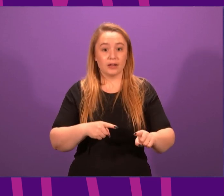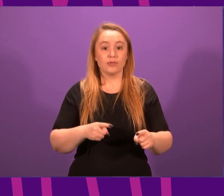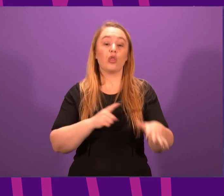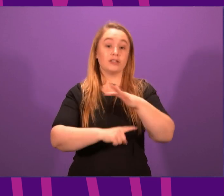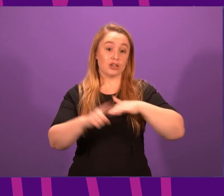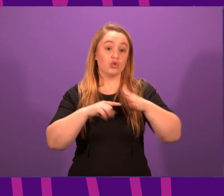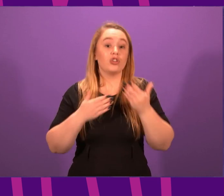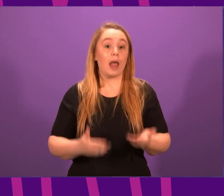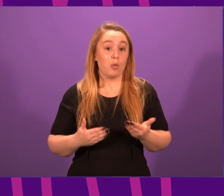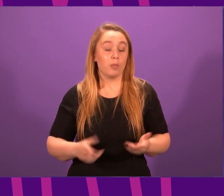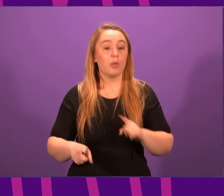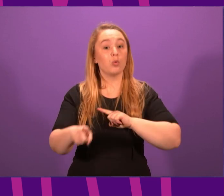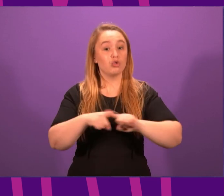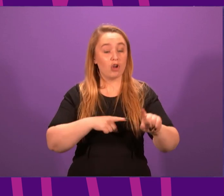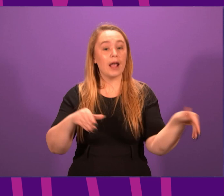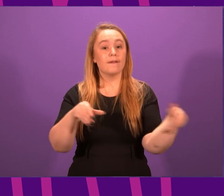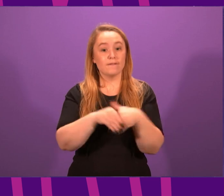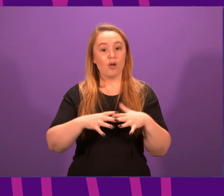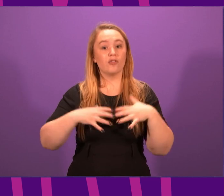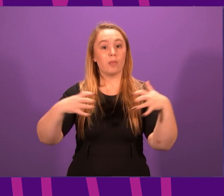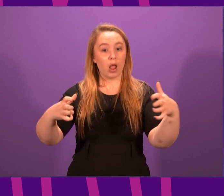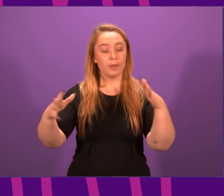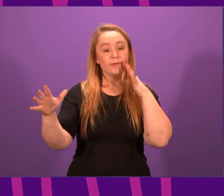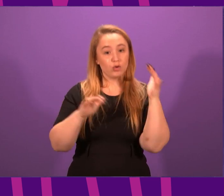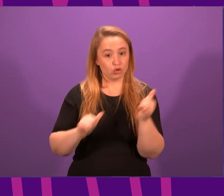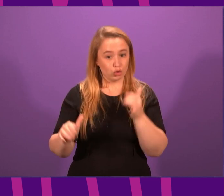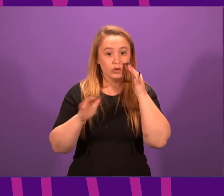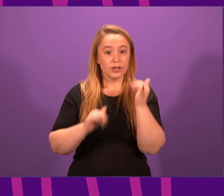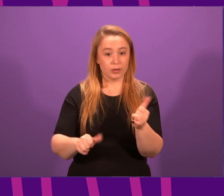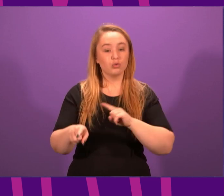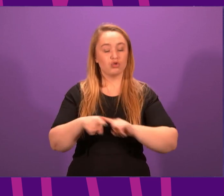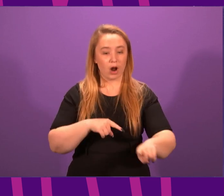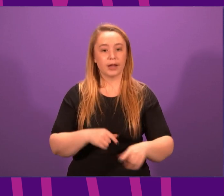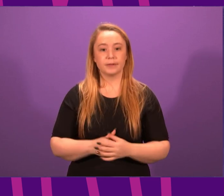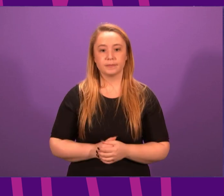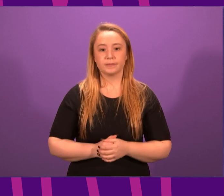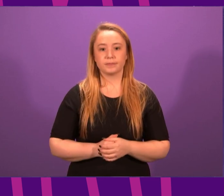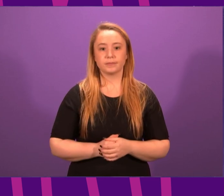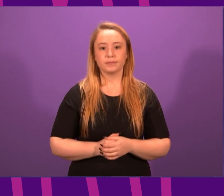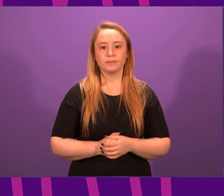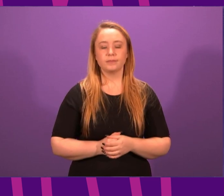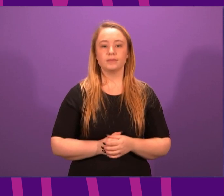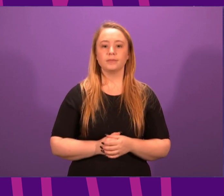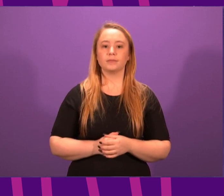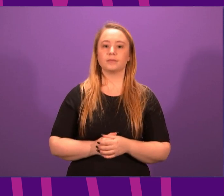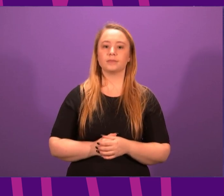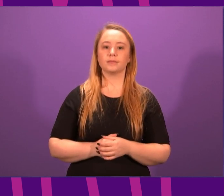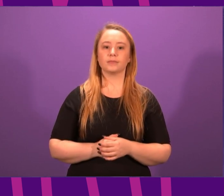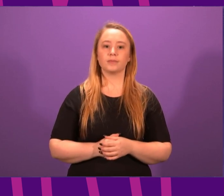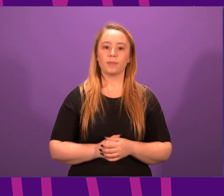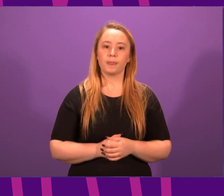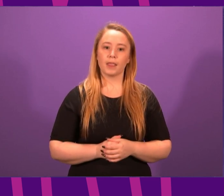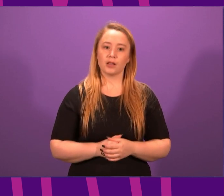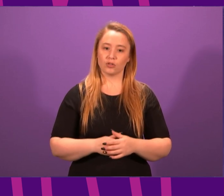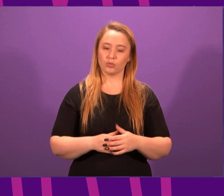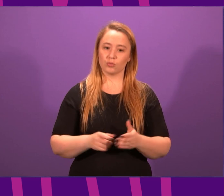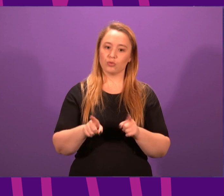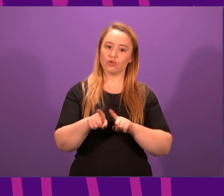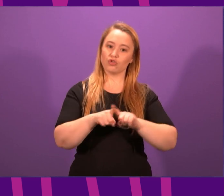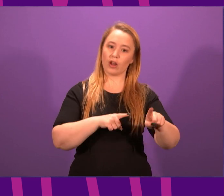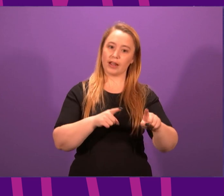right now, to involve Parliament in as much scrutiny as possible. Let me, Presiding Officer, try to make some progress. I just want